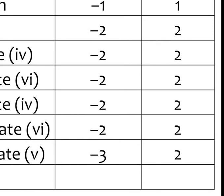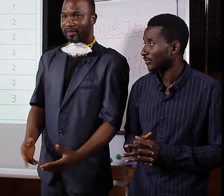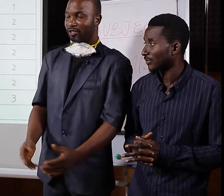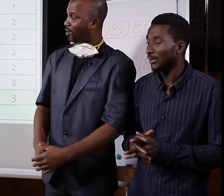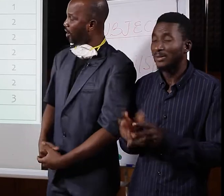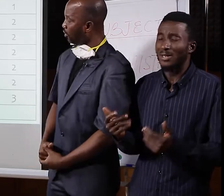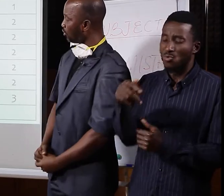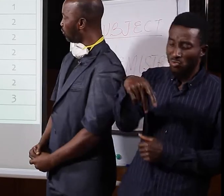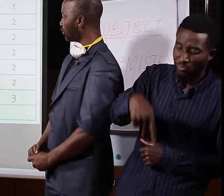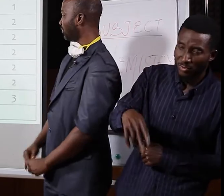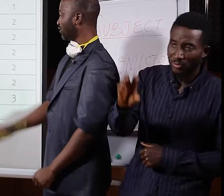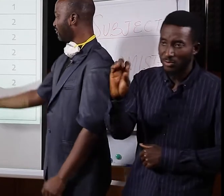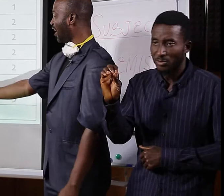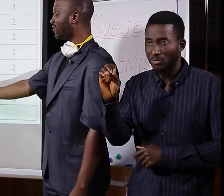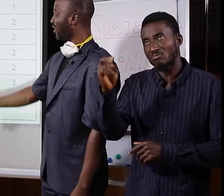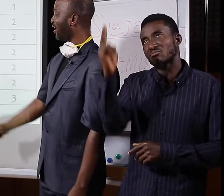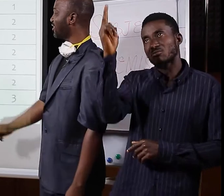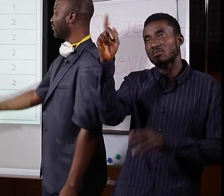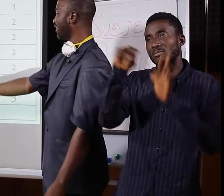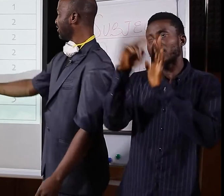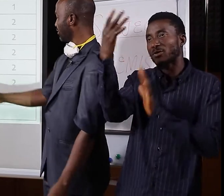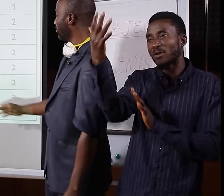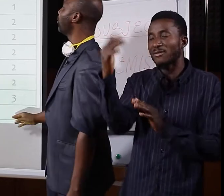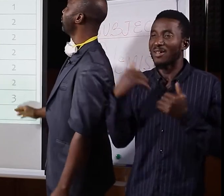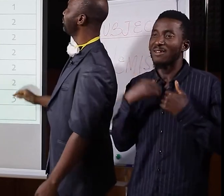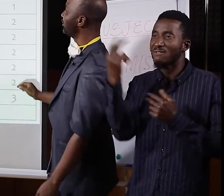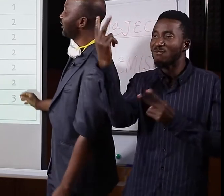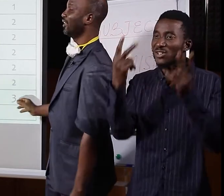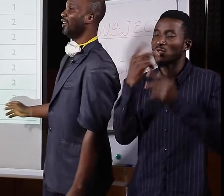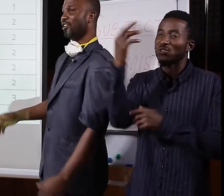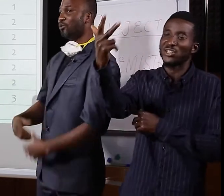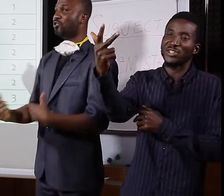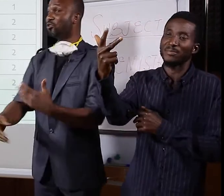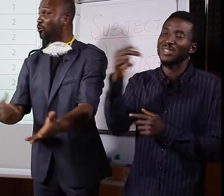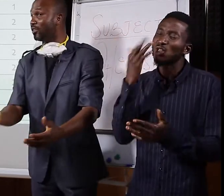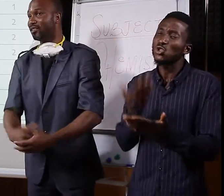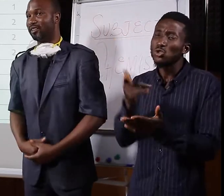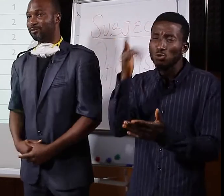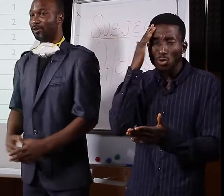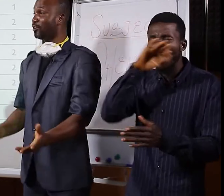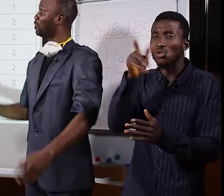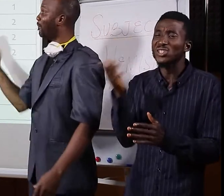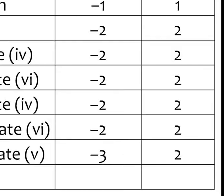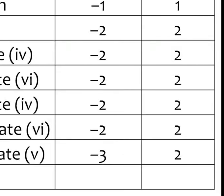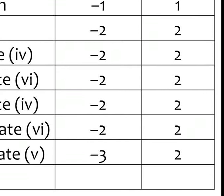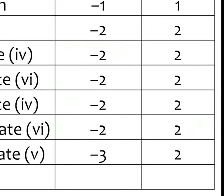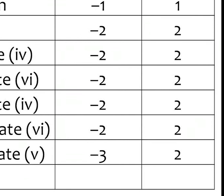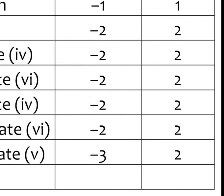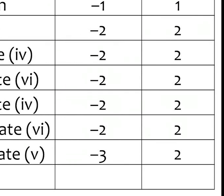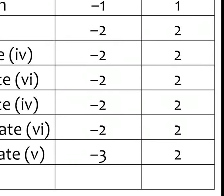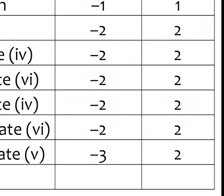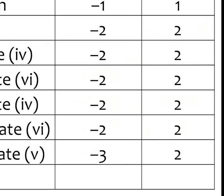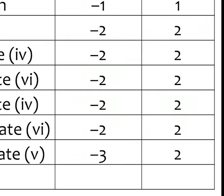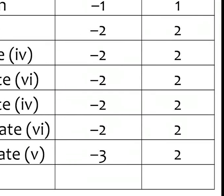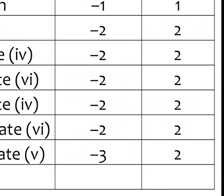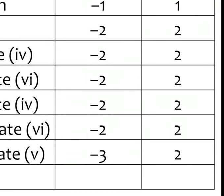3. Tetraoxophosphate 5 has a valency of 3. It's good you know these things because you apply them in the